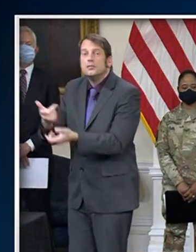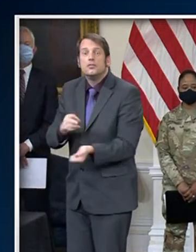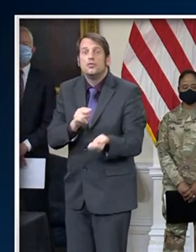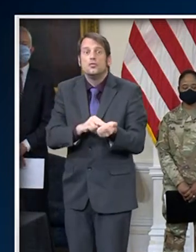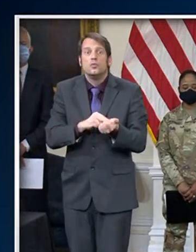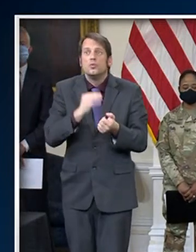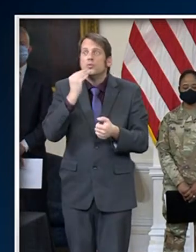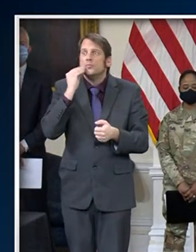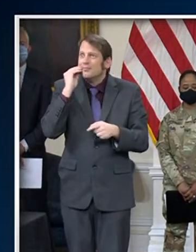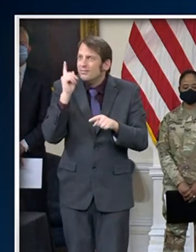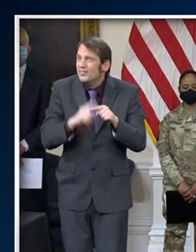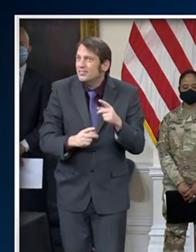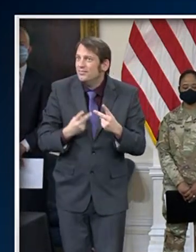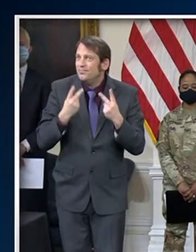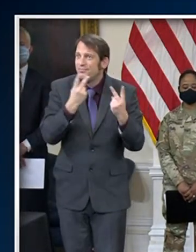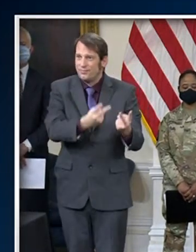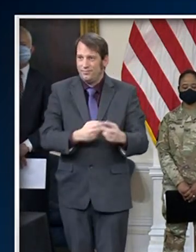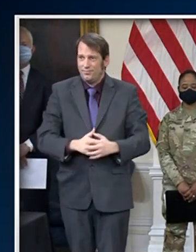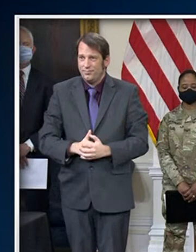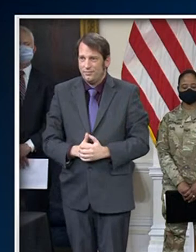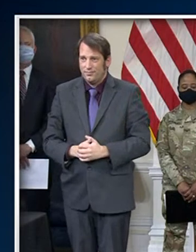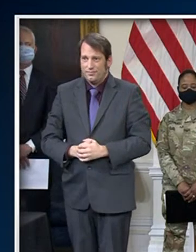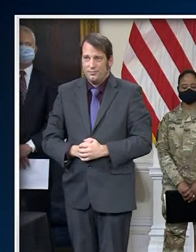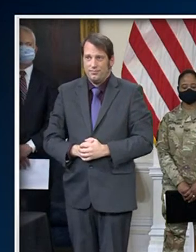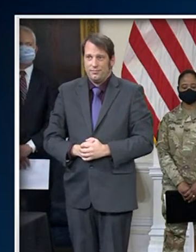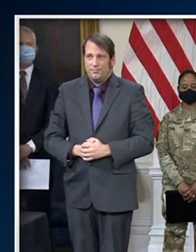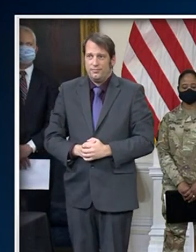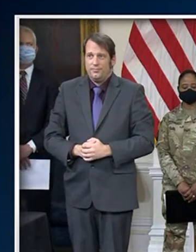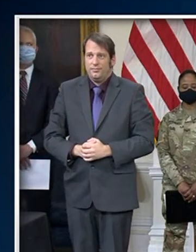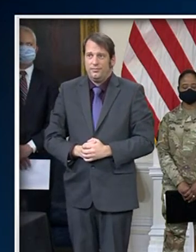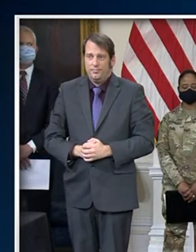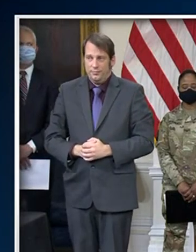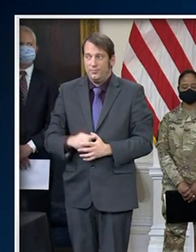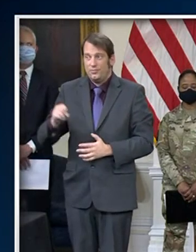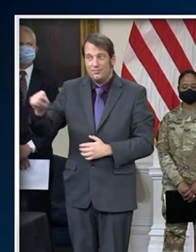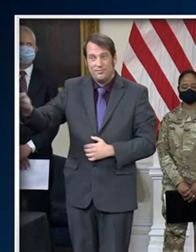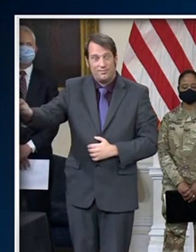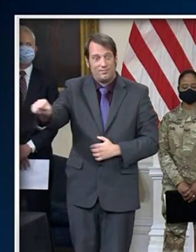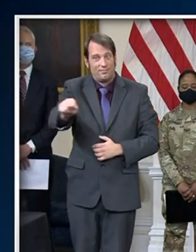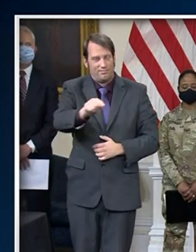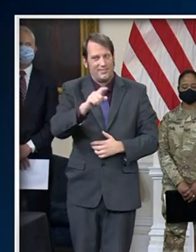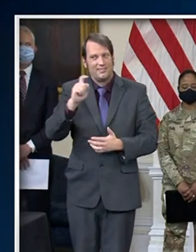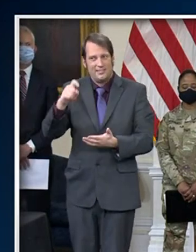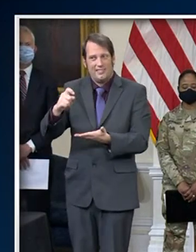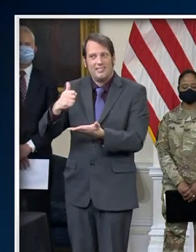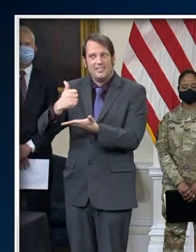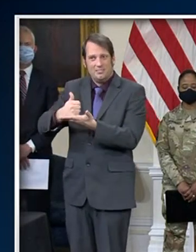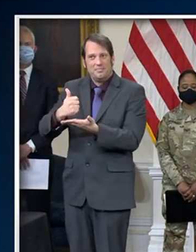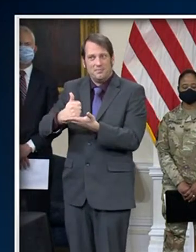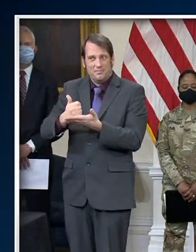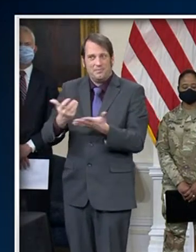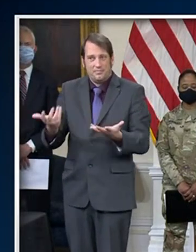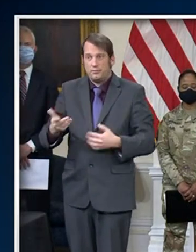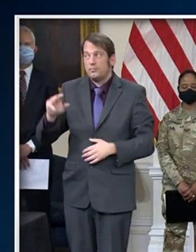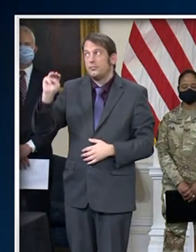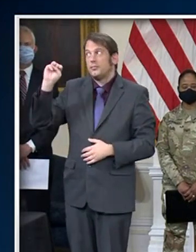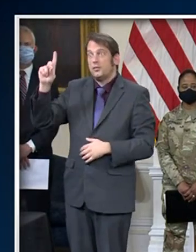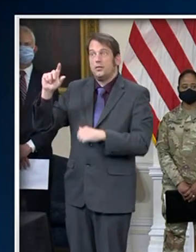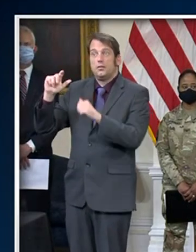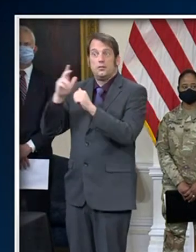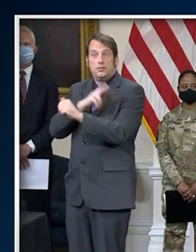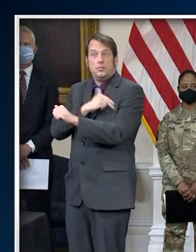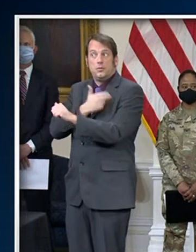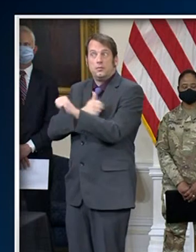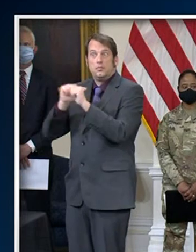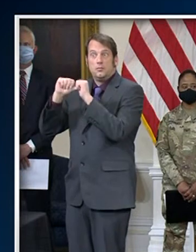try to provide them with some much-needed relief. In coordination with the Maryland Hospital Association,